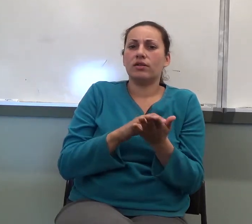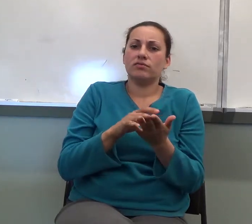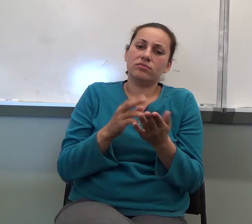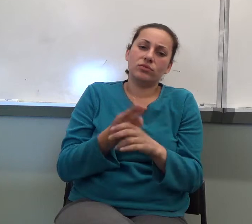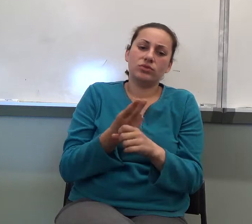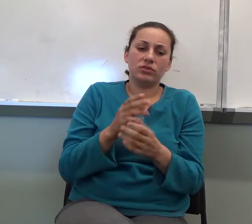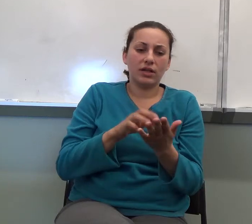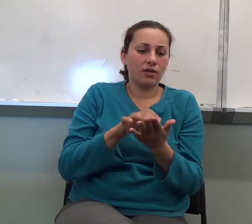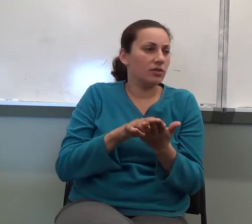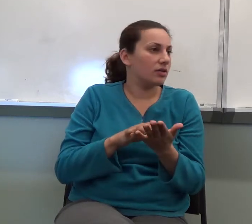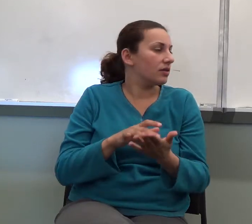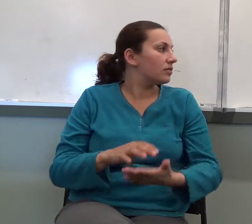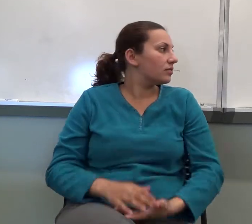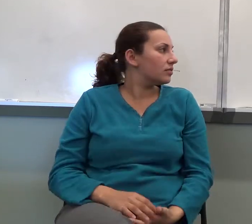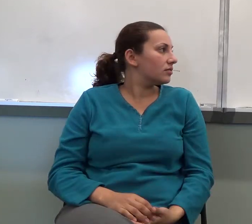Let's see.